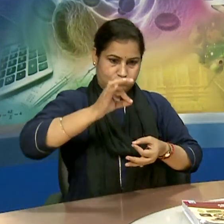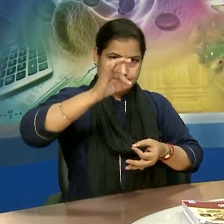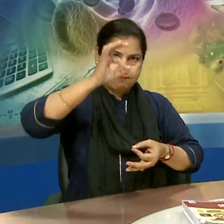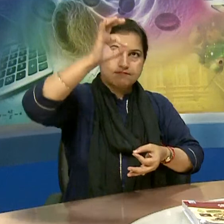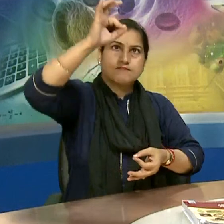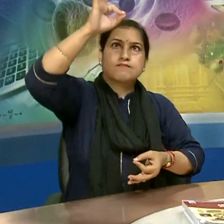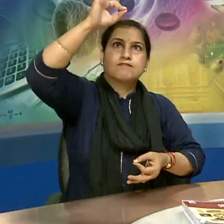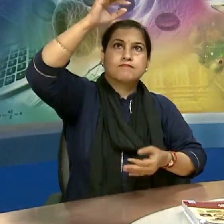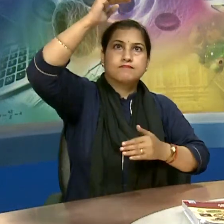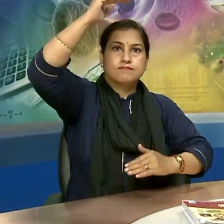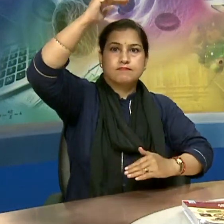Height.